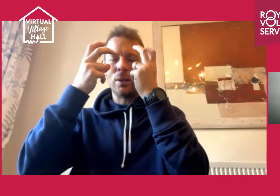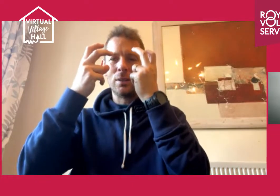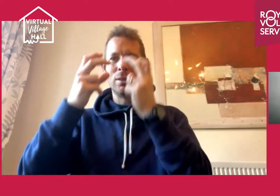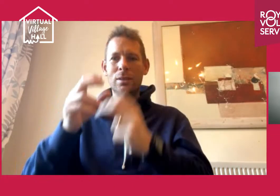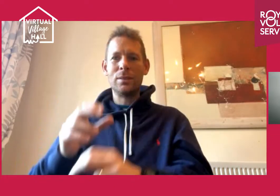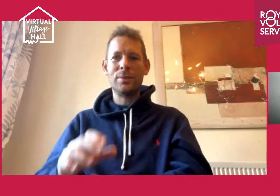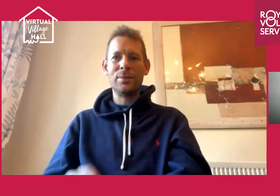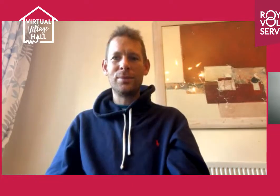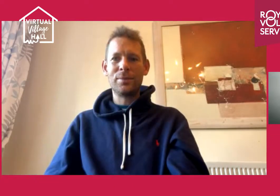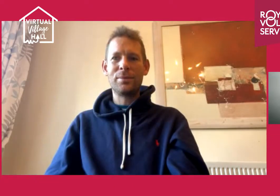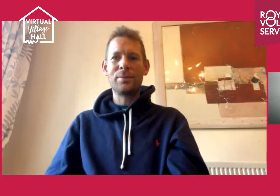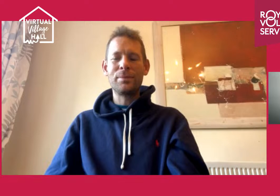owl.